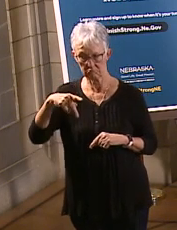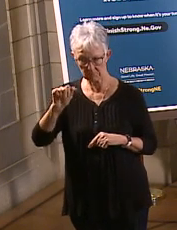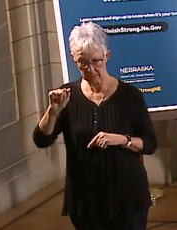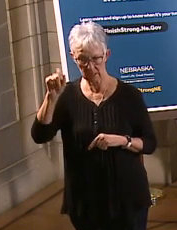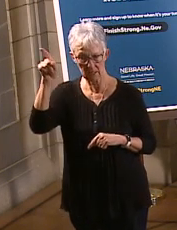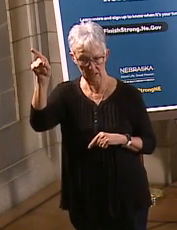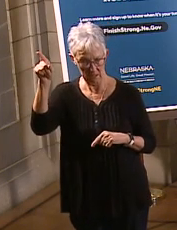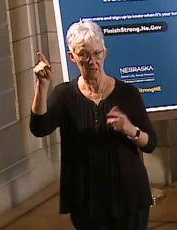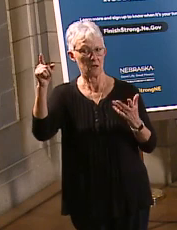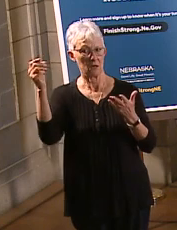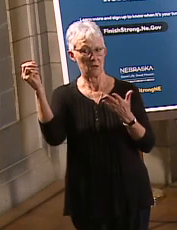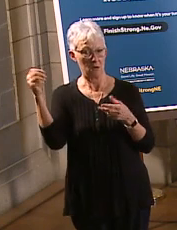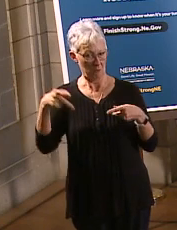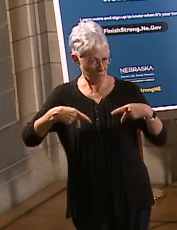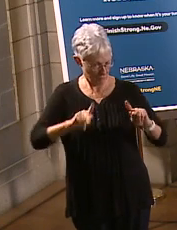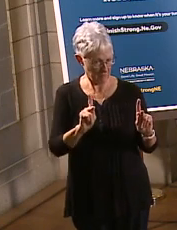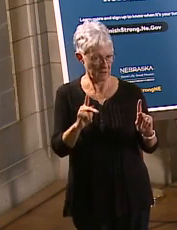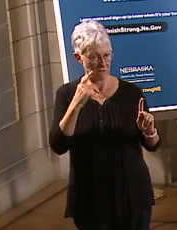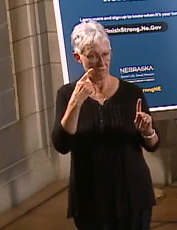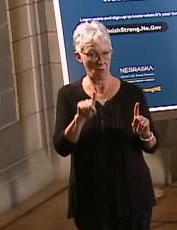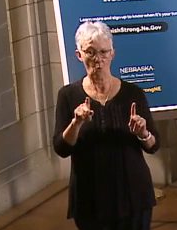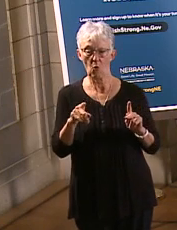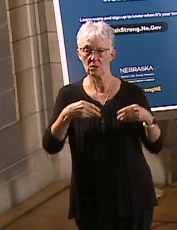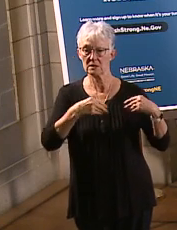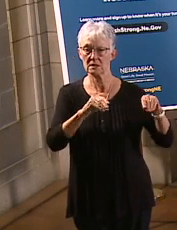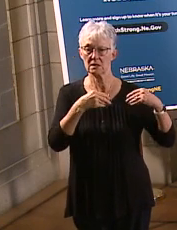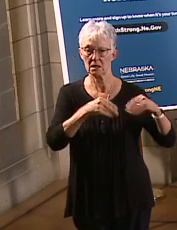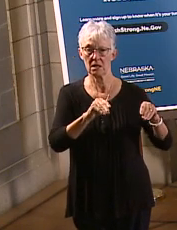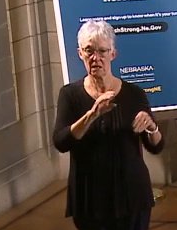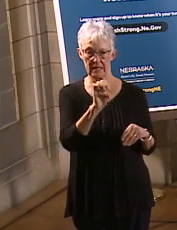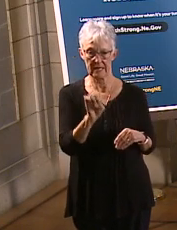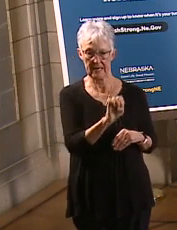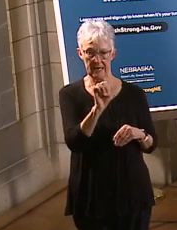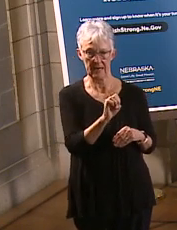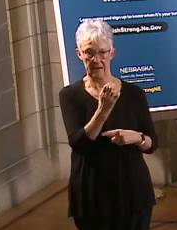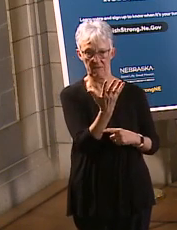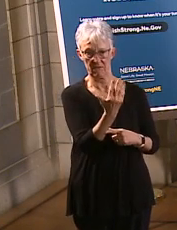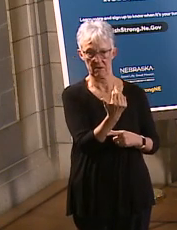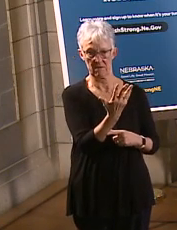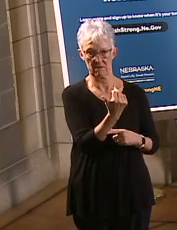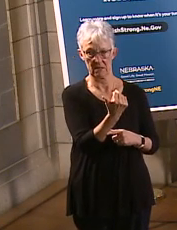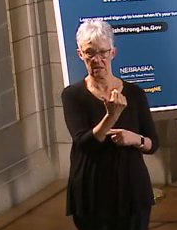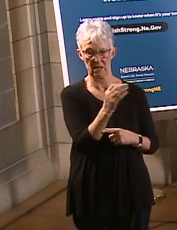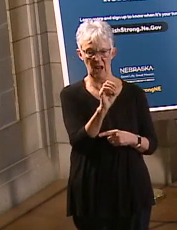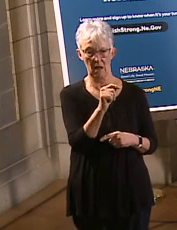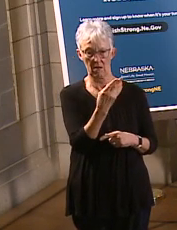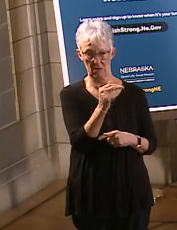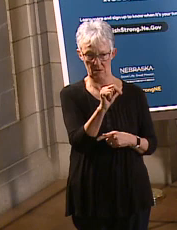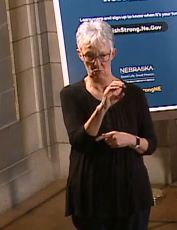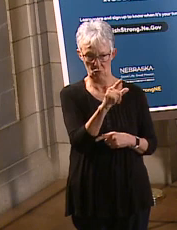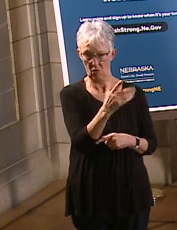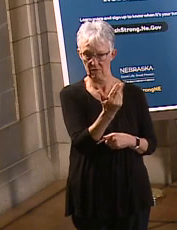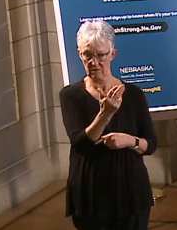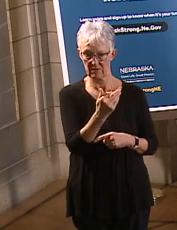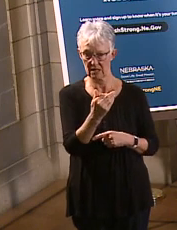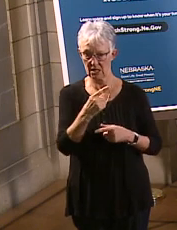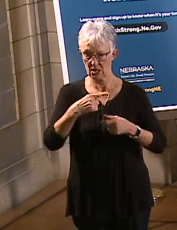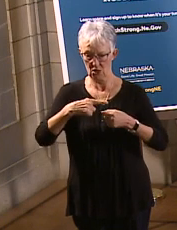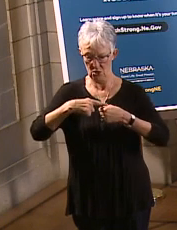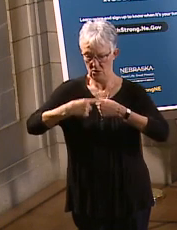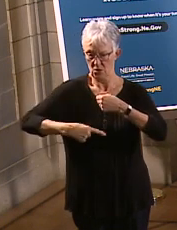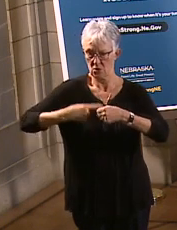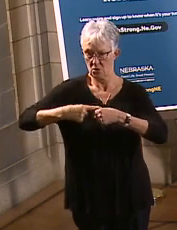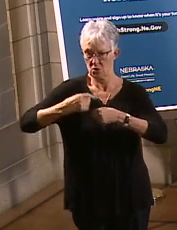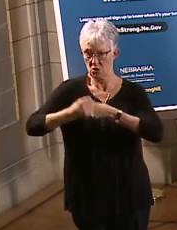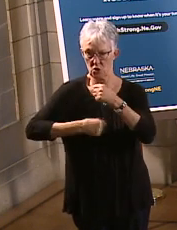had given permission to do sales of E15 all year round. That was fantastic news because that avoided some of